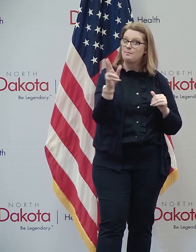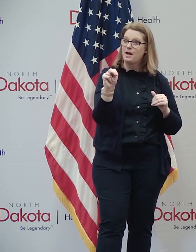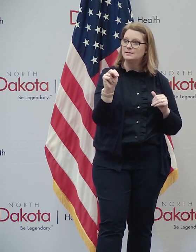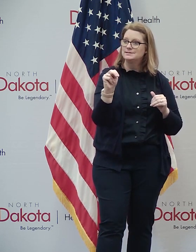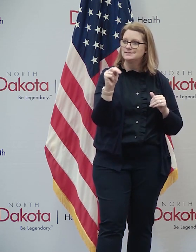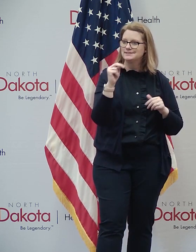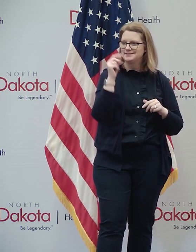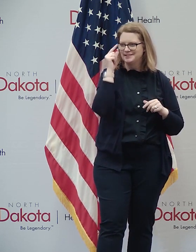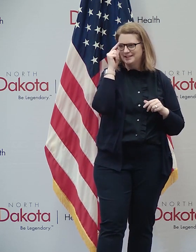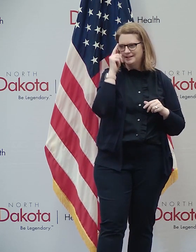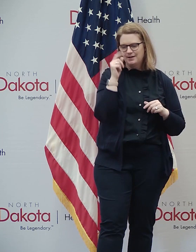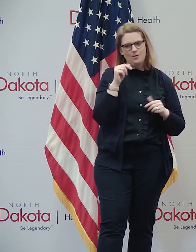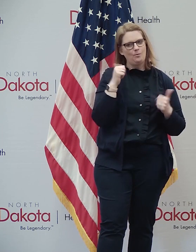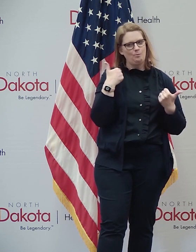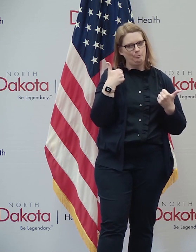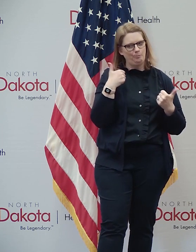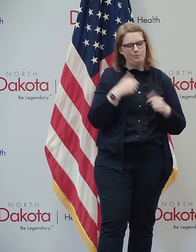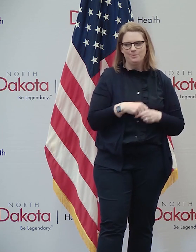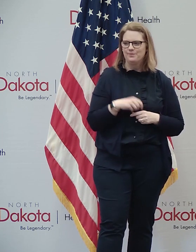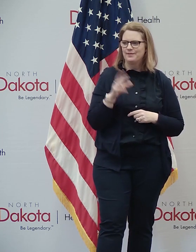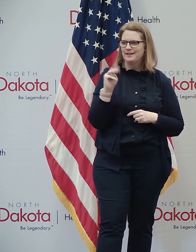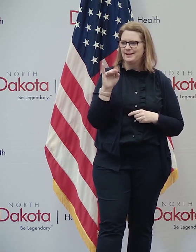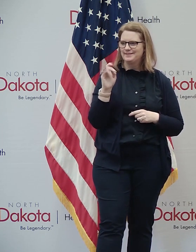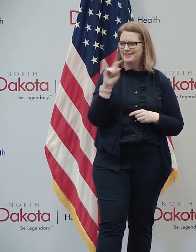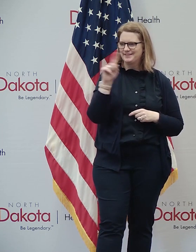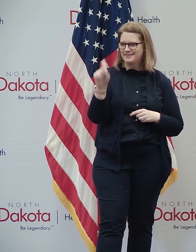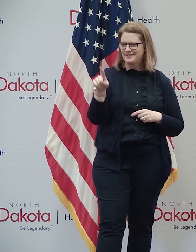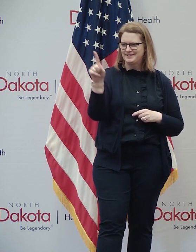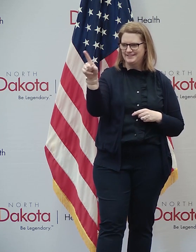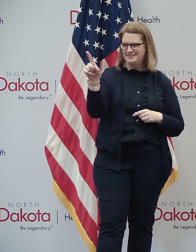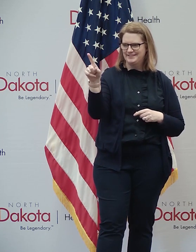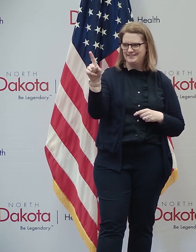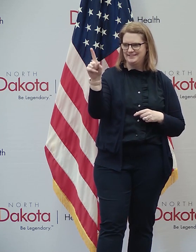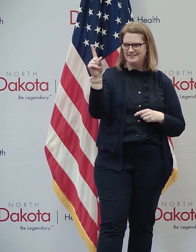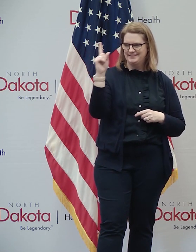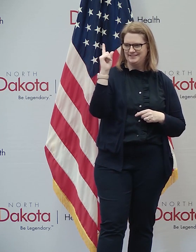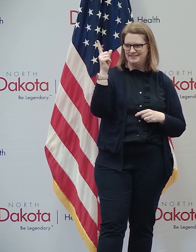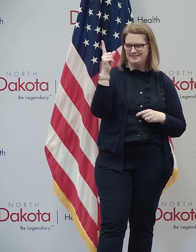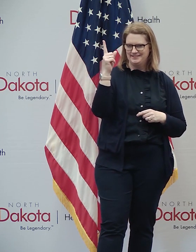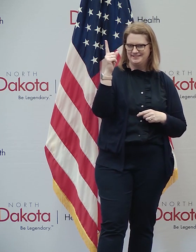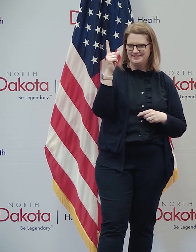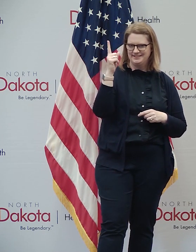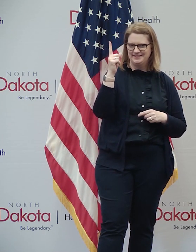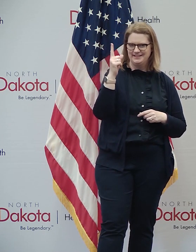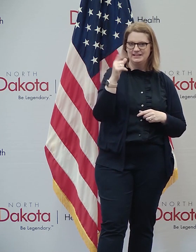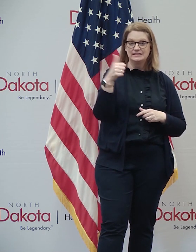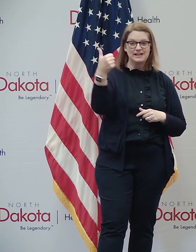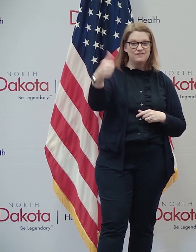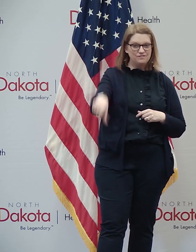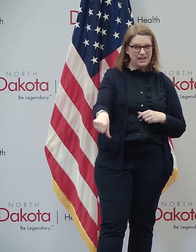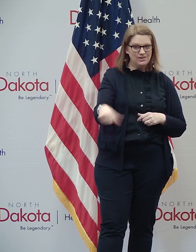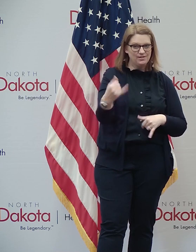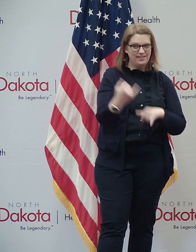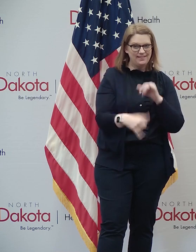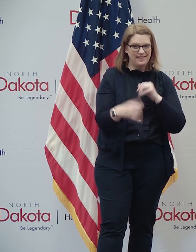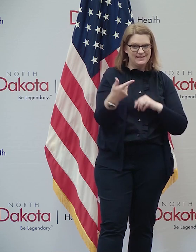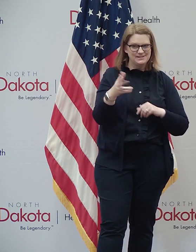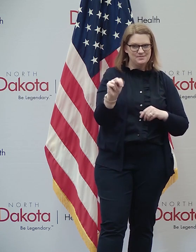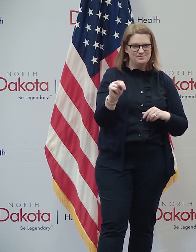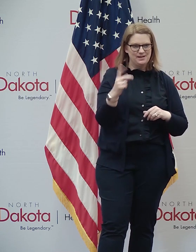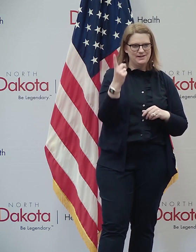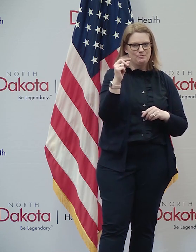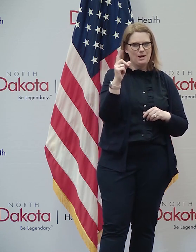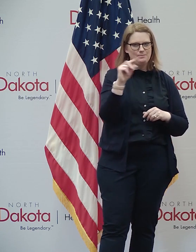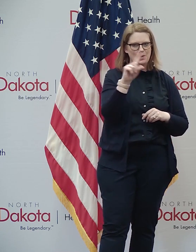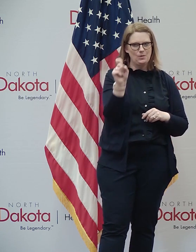Thank you, Superintendent, and congratulations, Kara. That's really fun news. And back on bowling, I guess when I couldn't answer that question, that was a complete strike